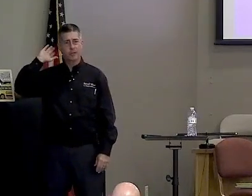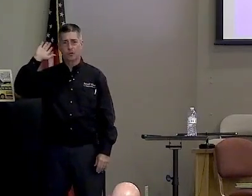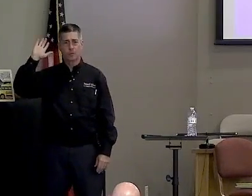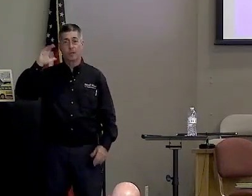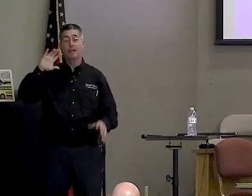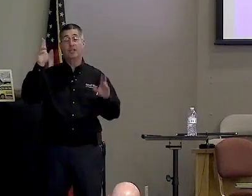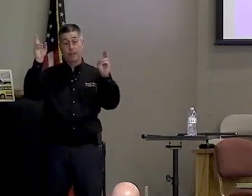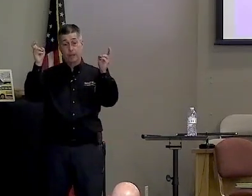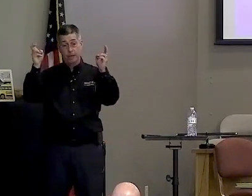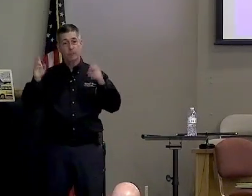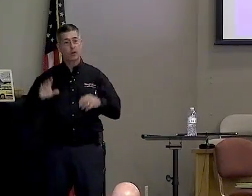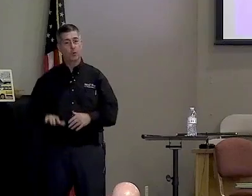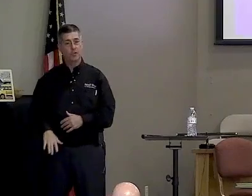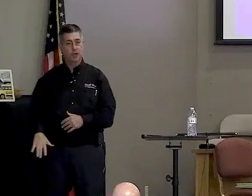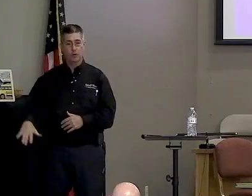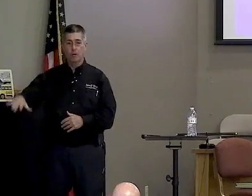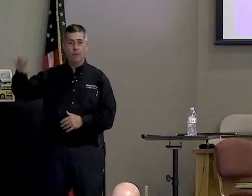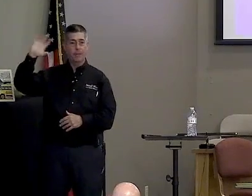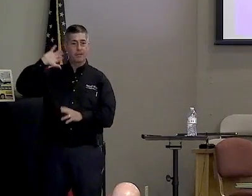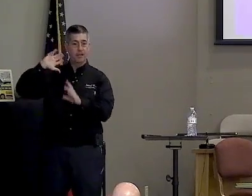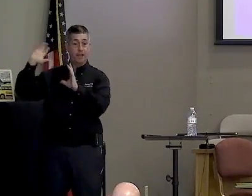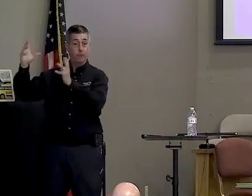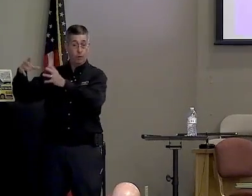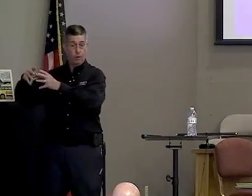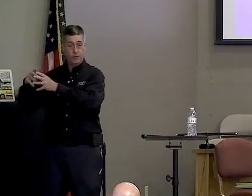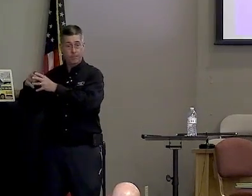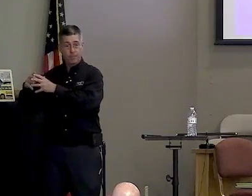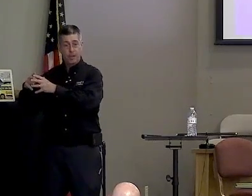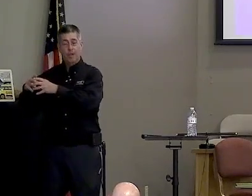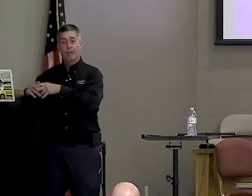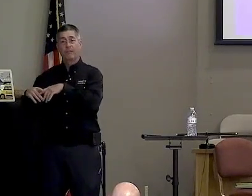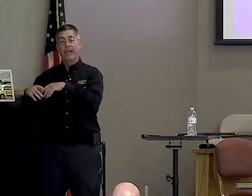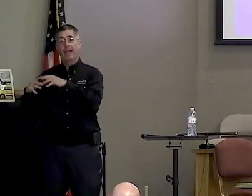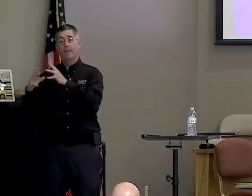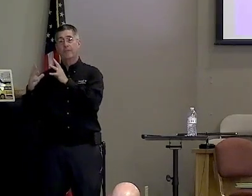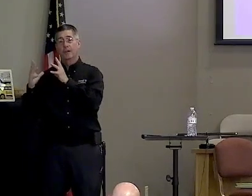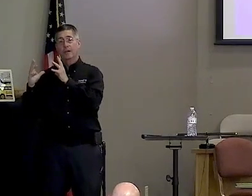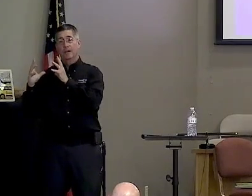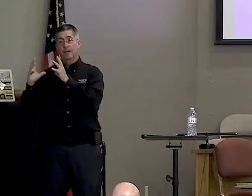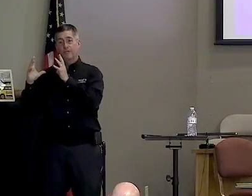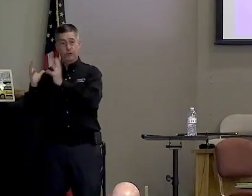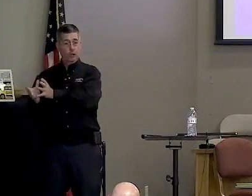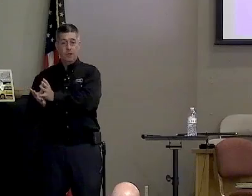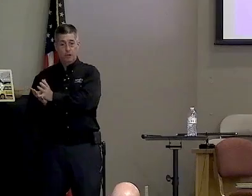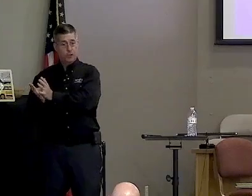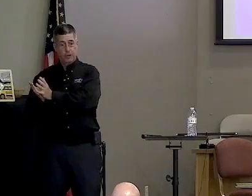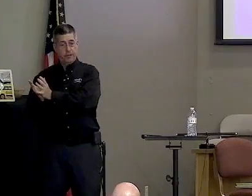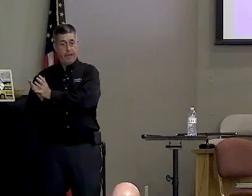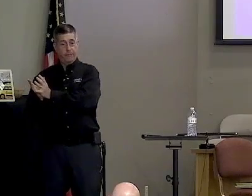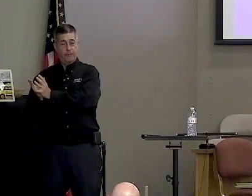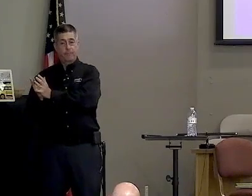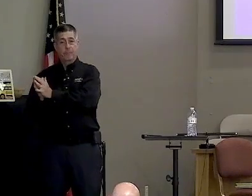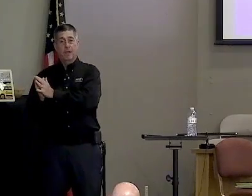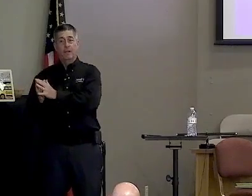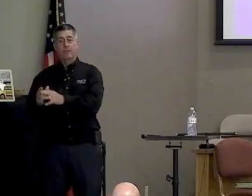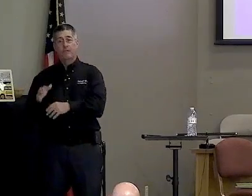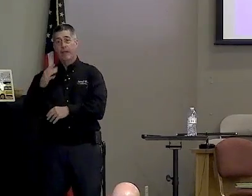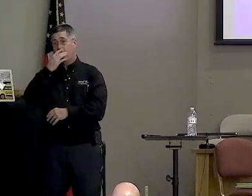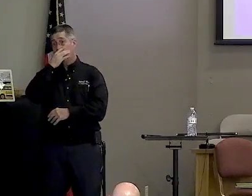grew, typically, are the ones that grew up in the deaf world. They have full culture of deaf. They